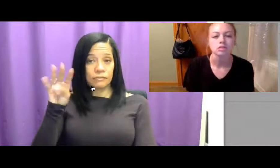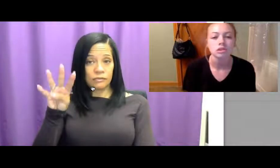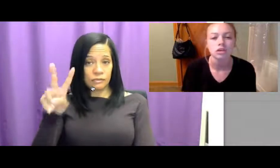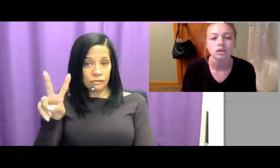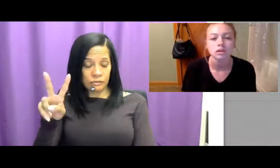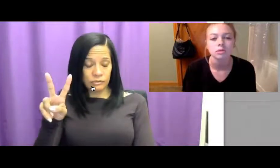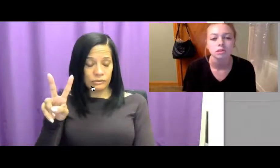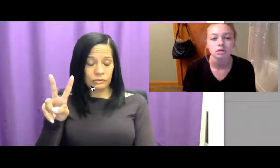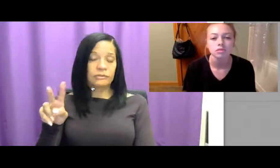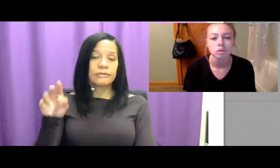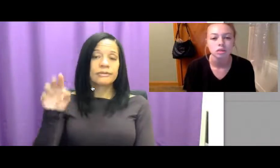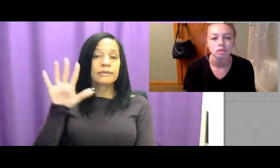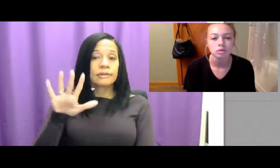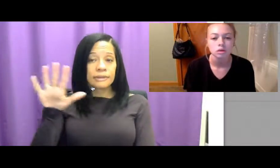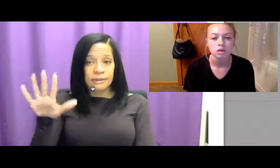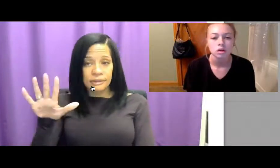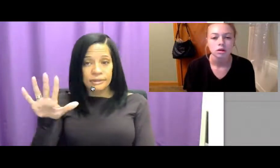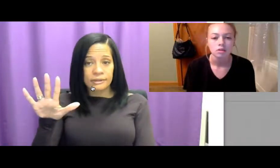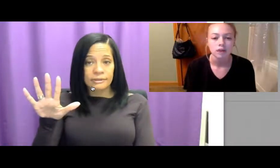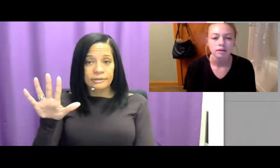My Social Security number is